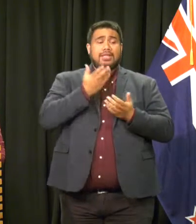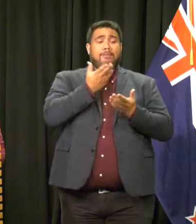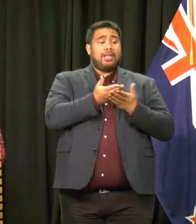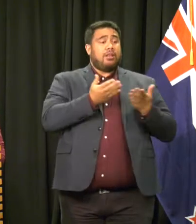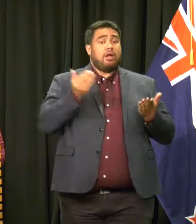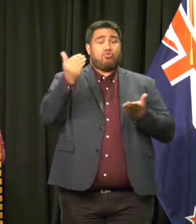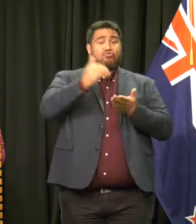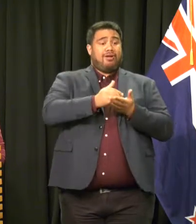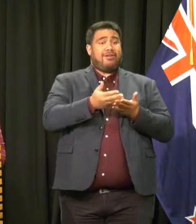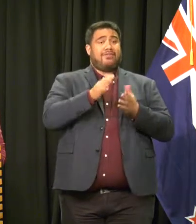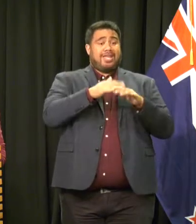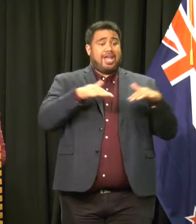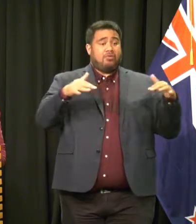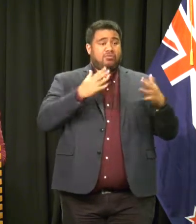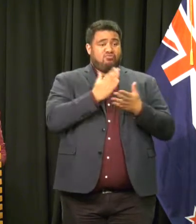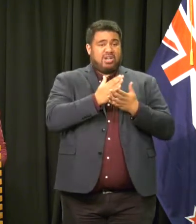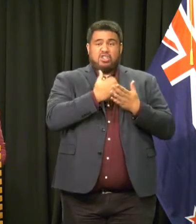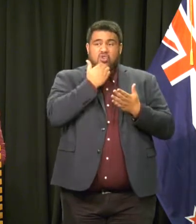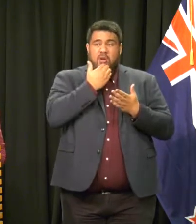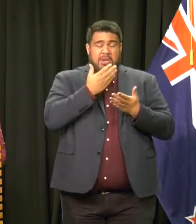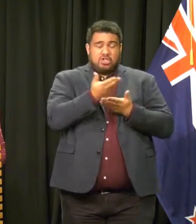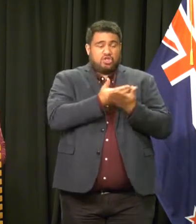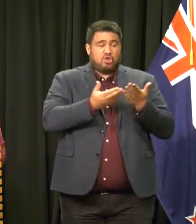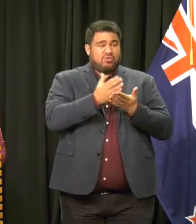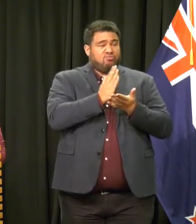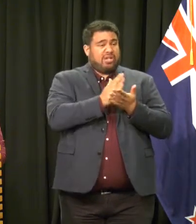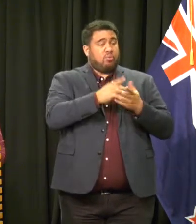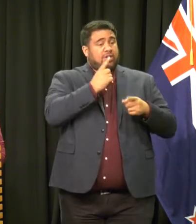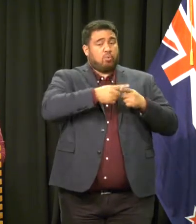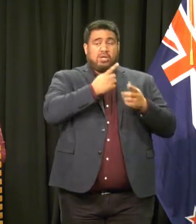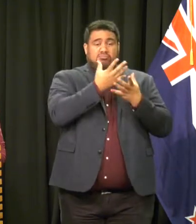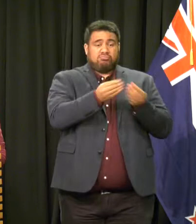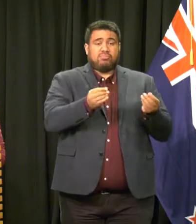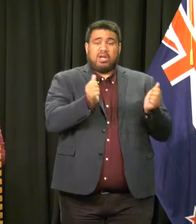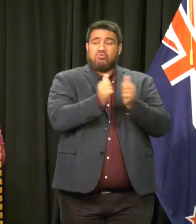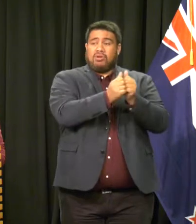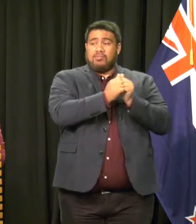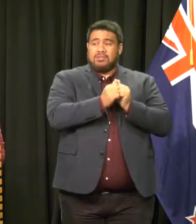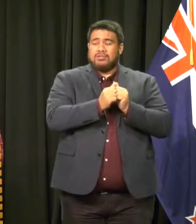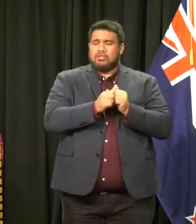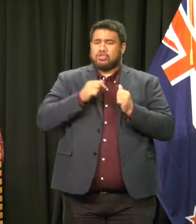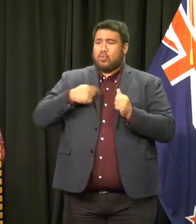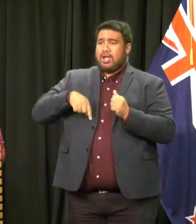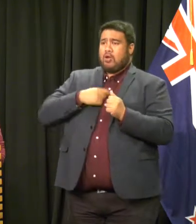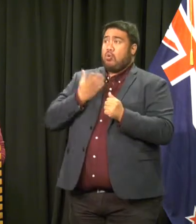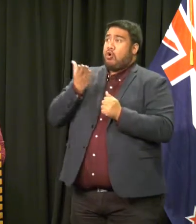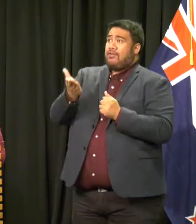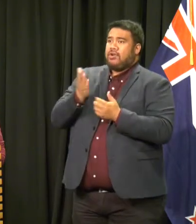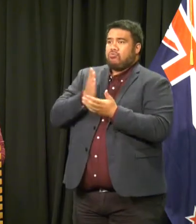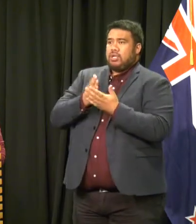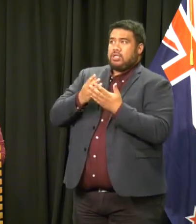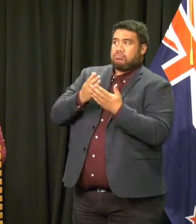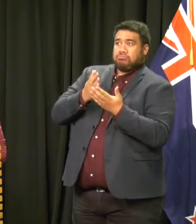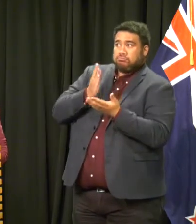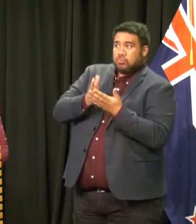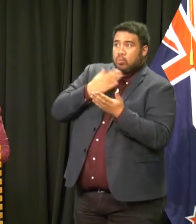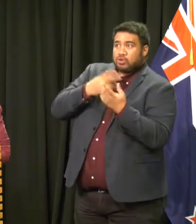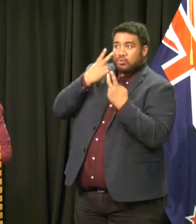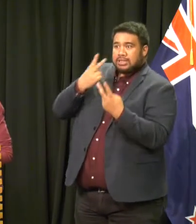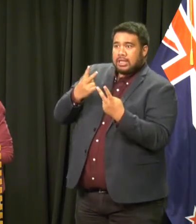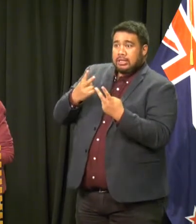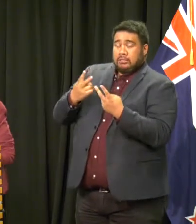the House. So the offer is still very genuine, but I'll let that run its course.